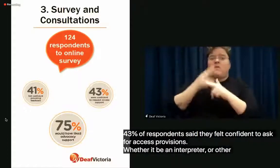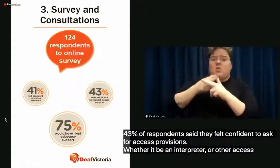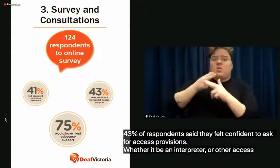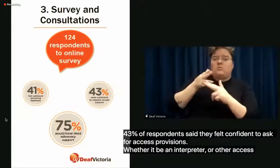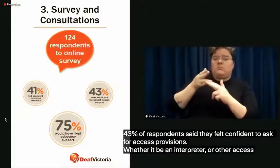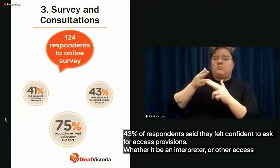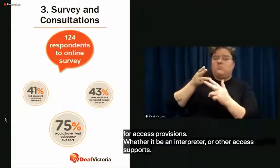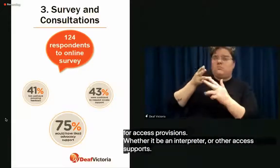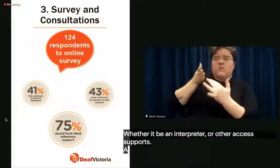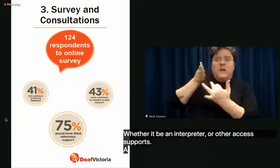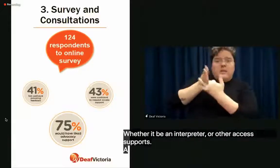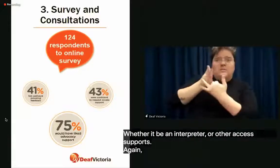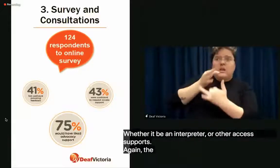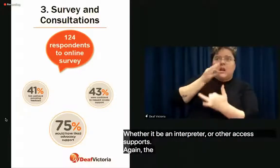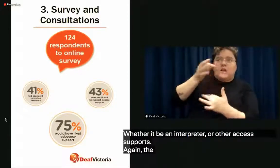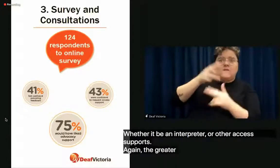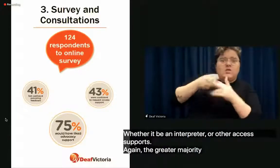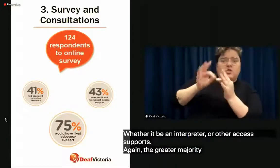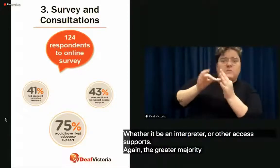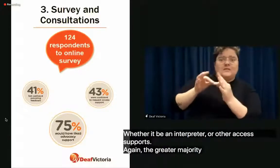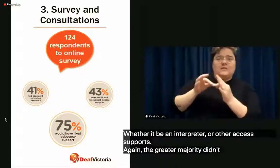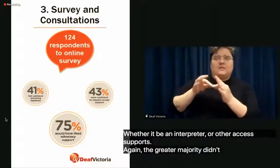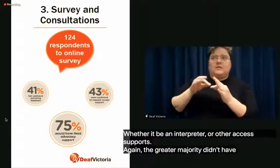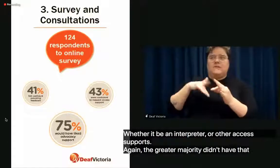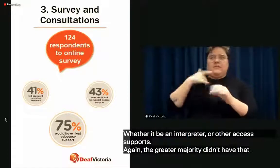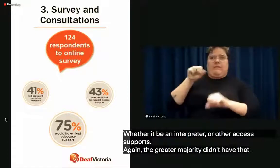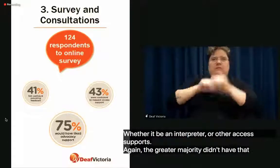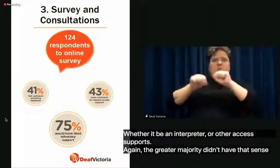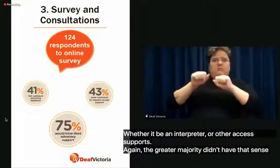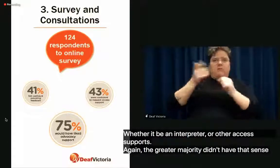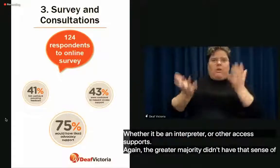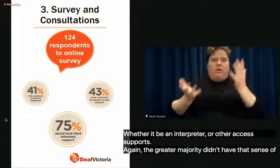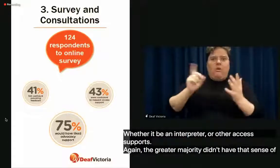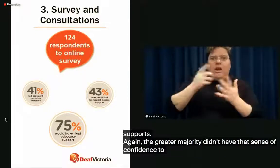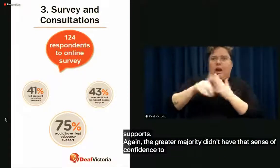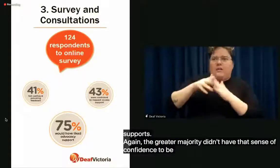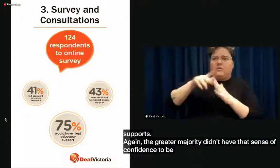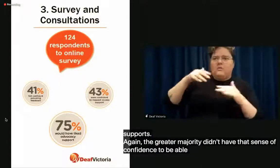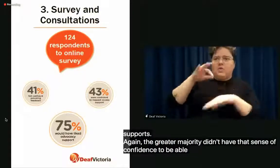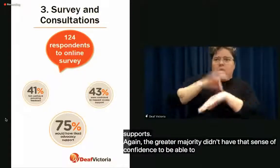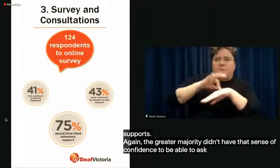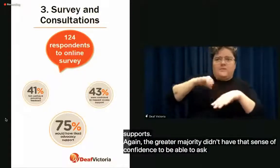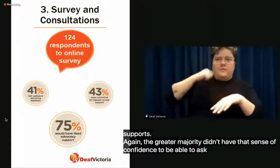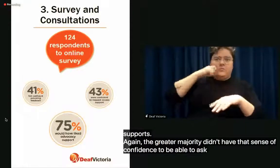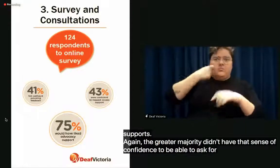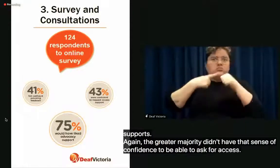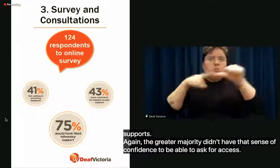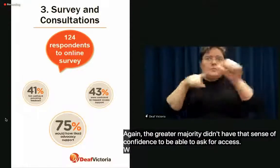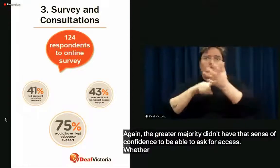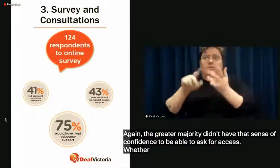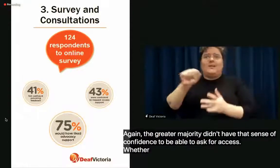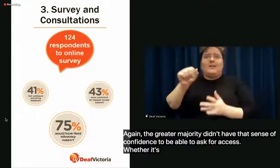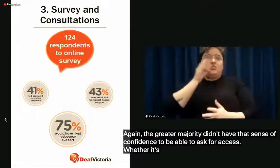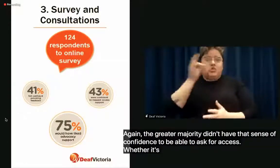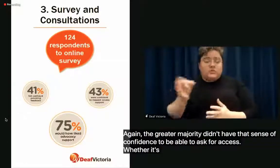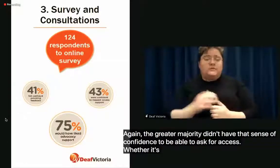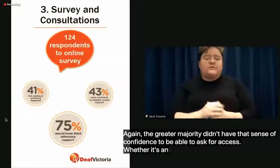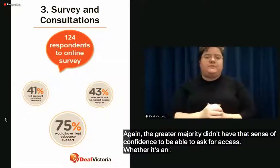have that sense of confidence to be able to ask for access, whether it's an interpreter or another form of access. They were concerned